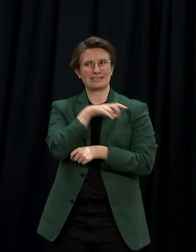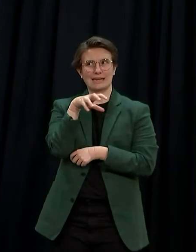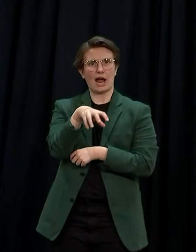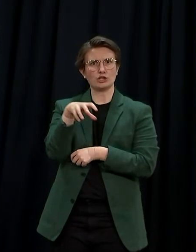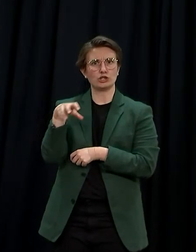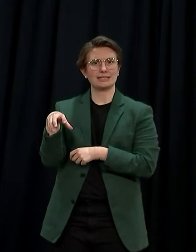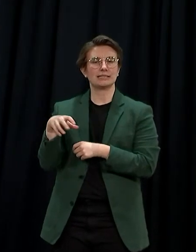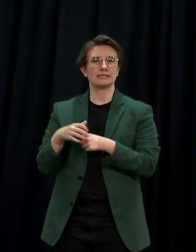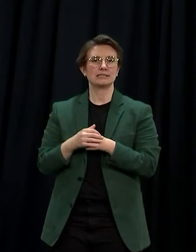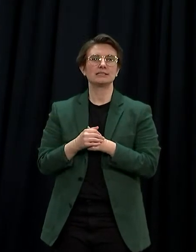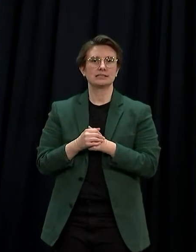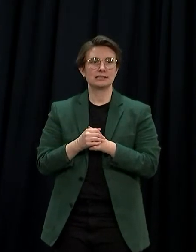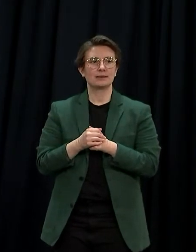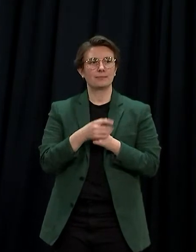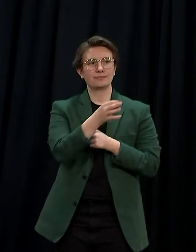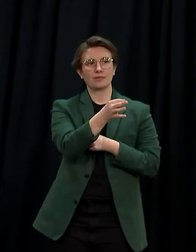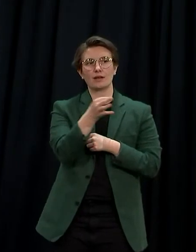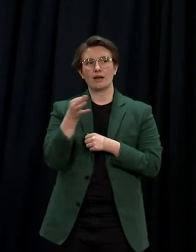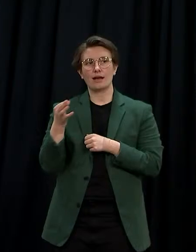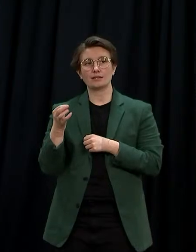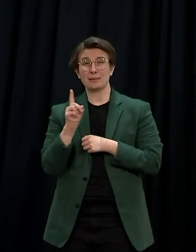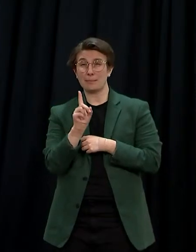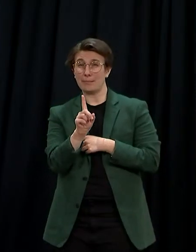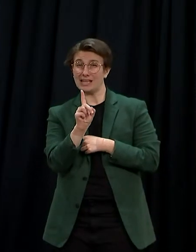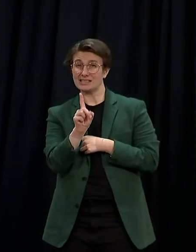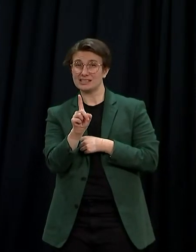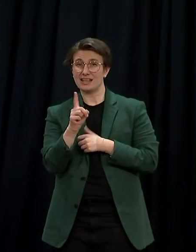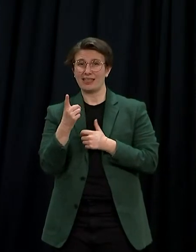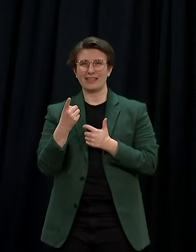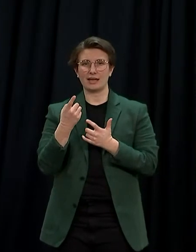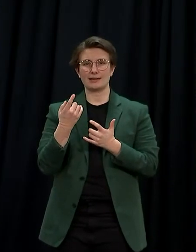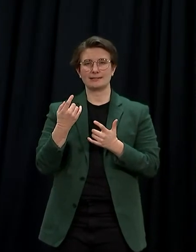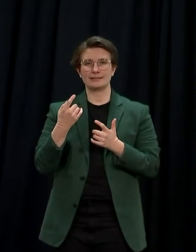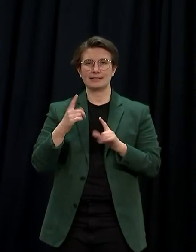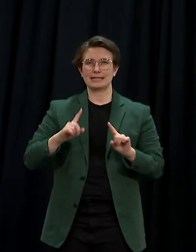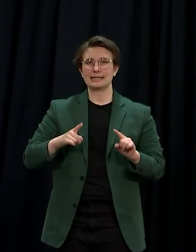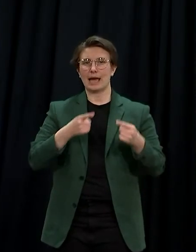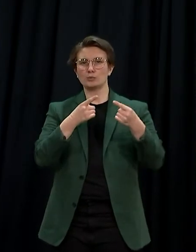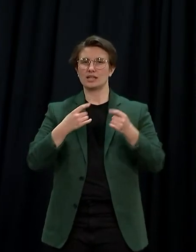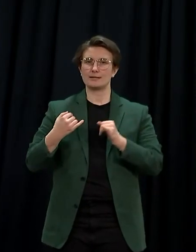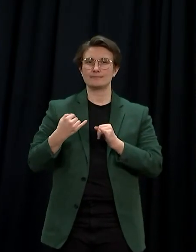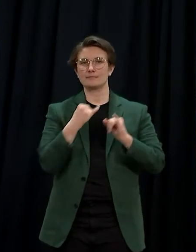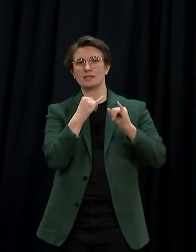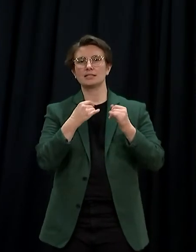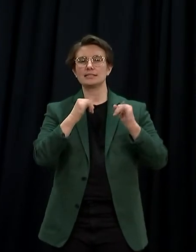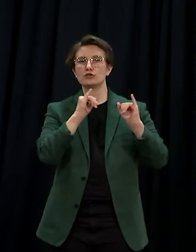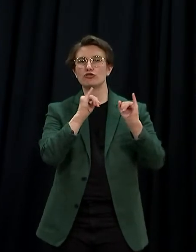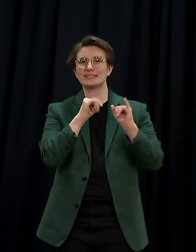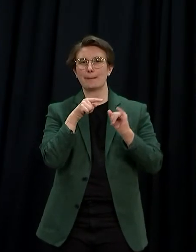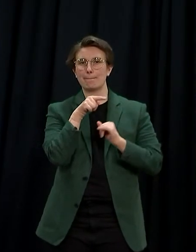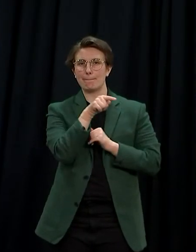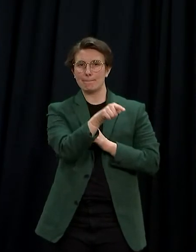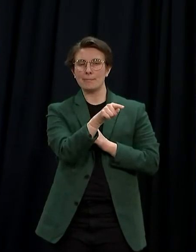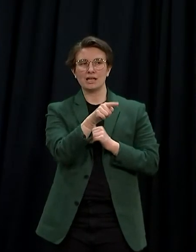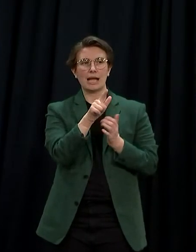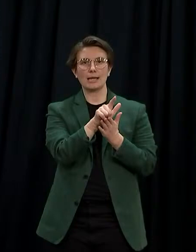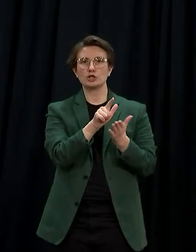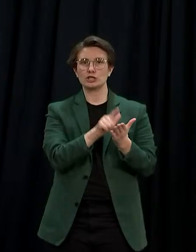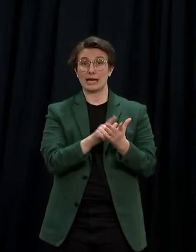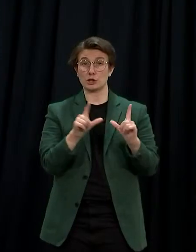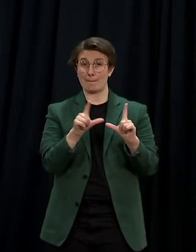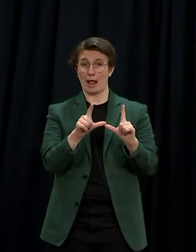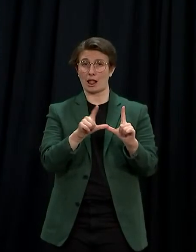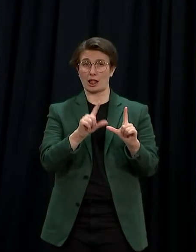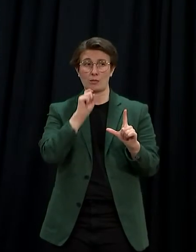of the counter-terrorism legislation bill that you're looking at tomorrow, before it comes back to the House, is there more work